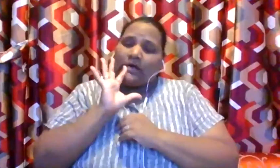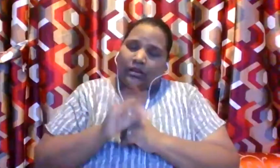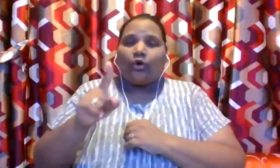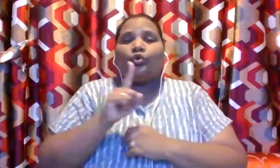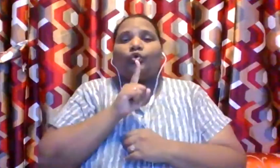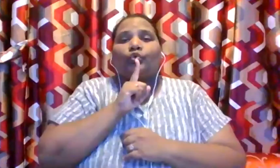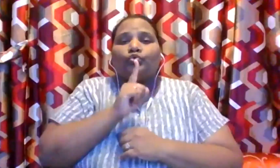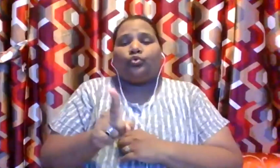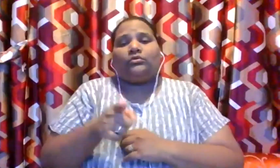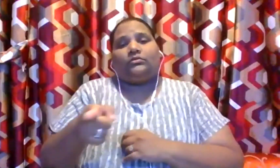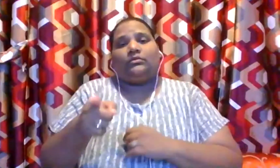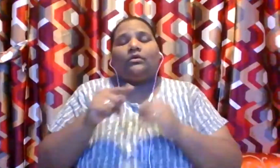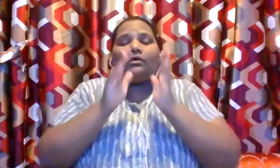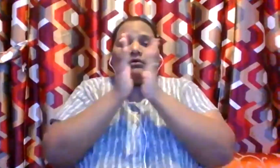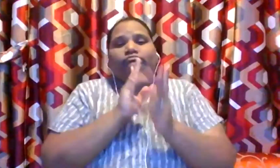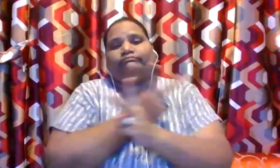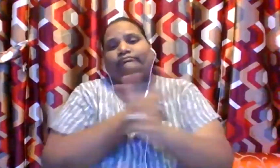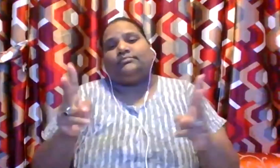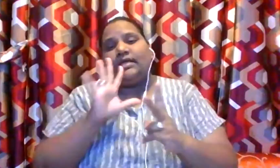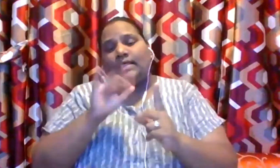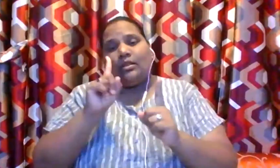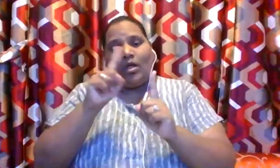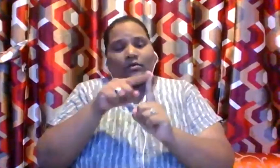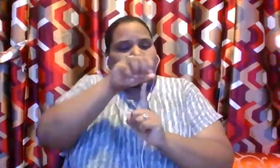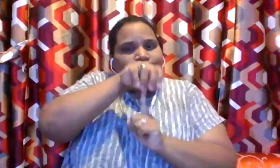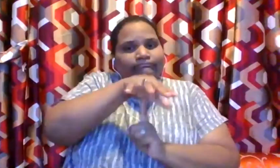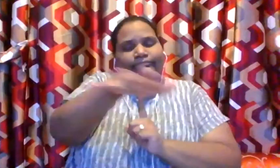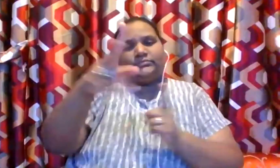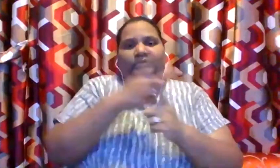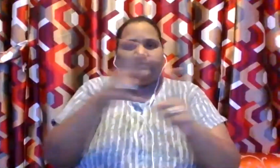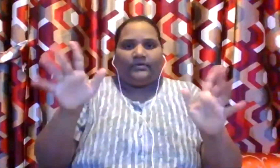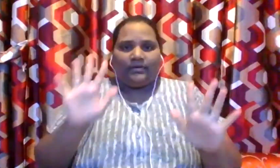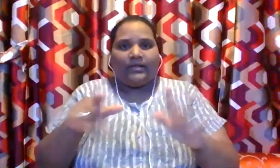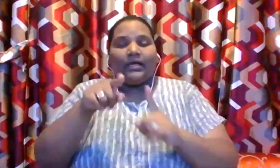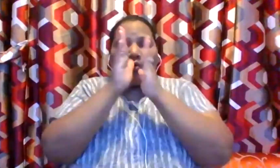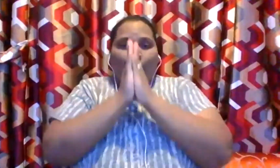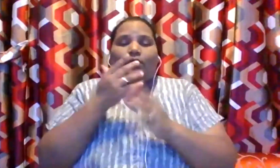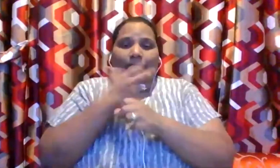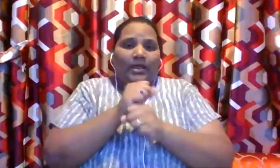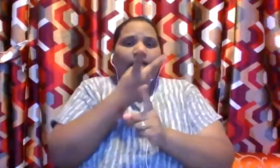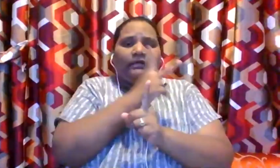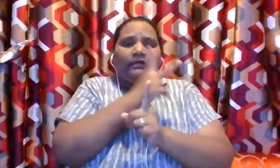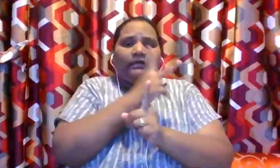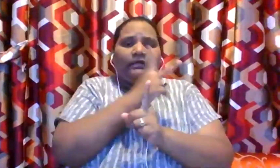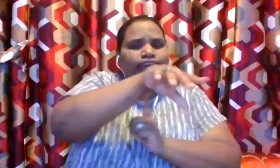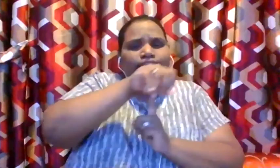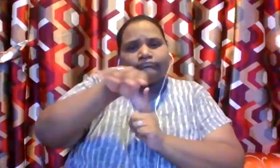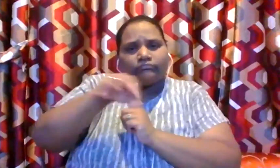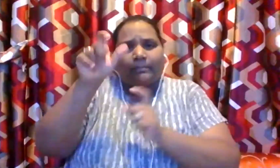religion. So we see that different messengers of Lord came, Jesus Christ, Muhammad,